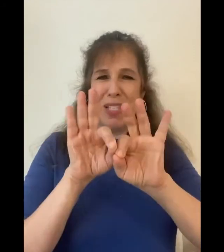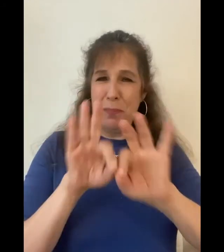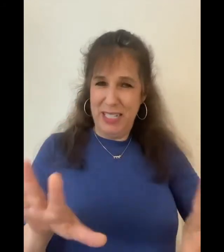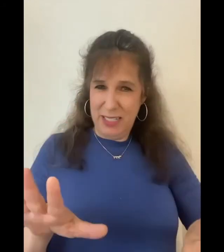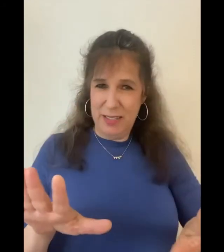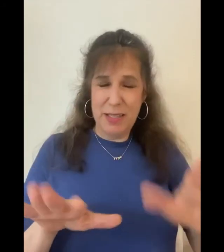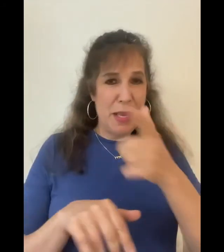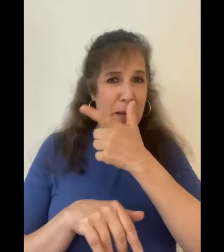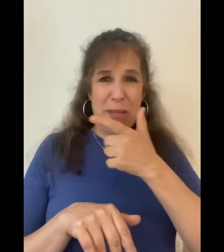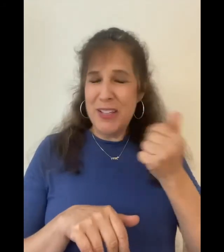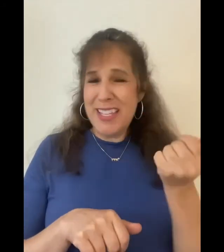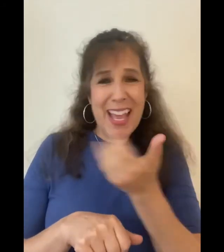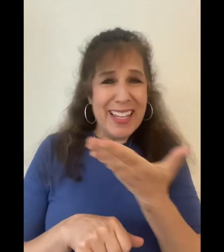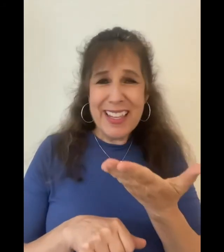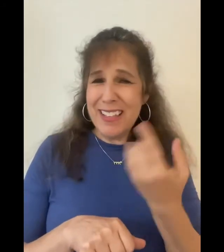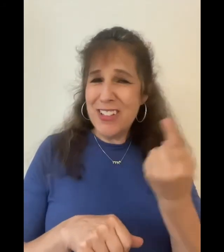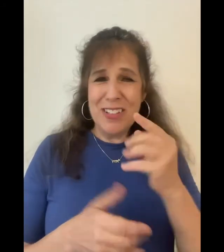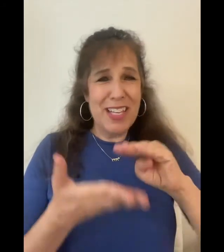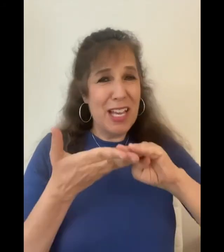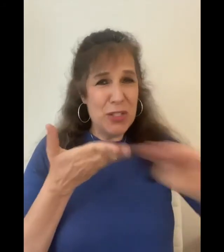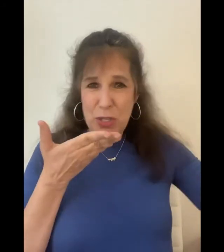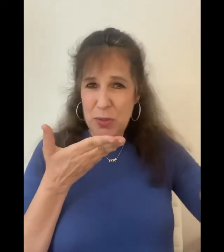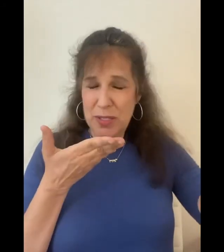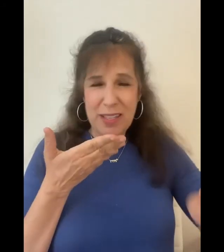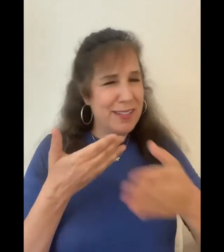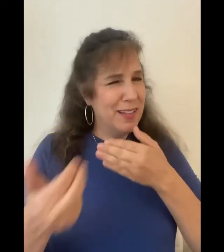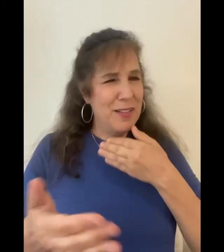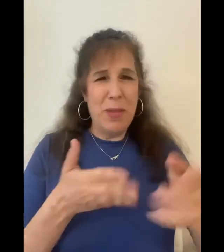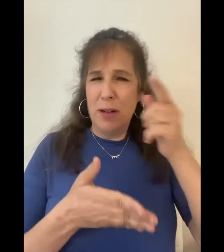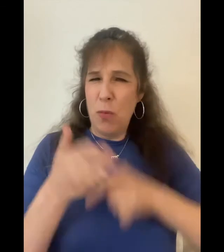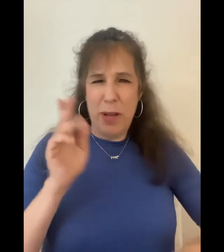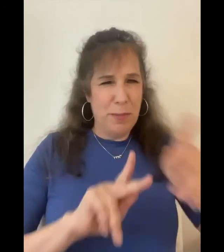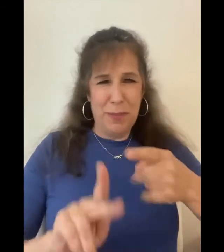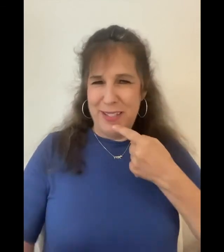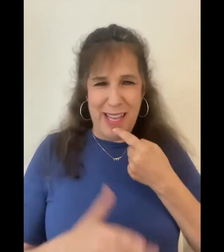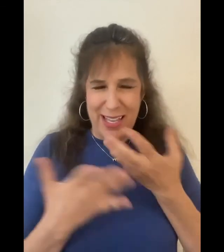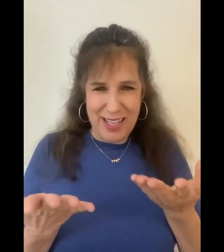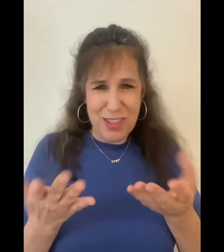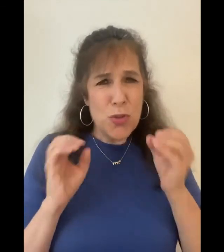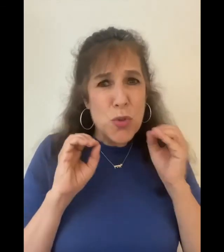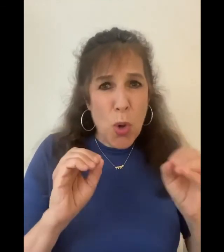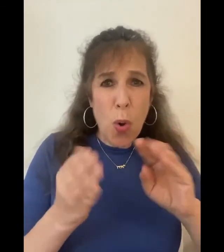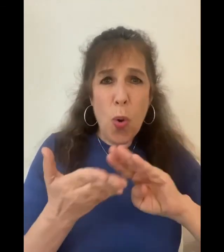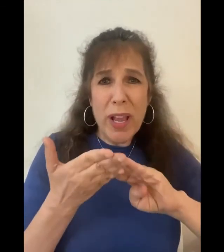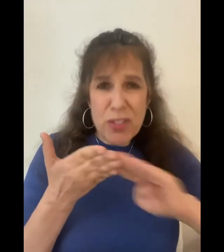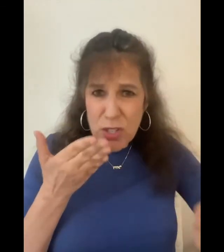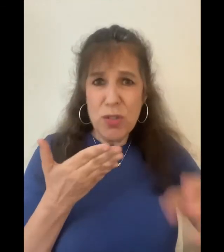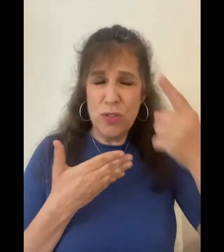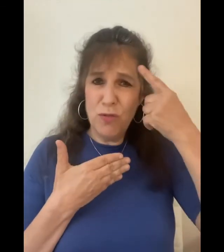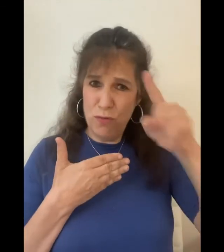would have just been an excuse. Because whatever was said, there is no excuse for just getting